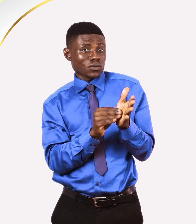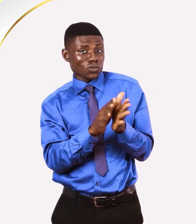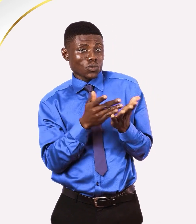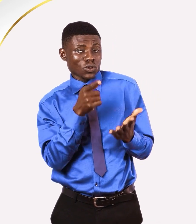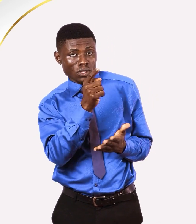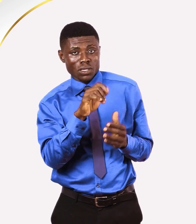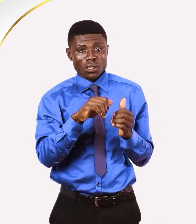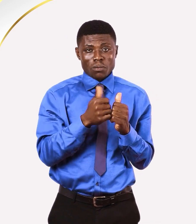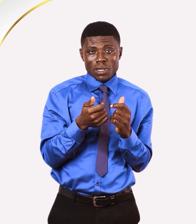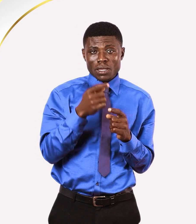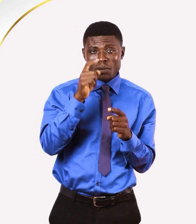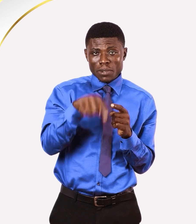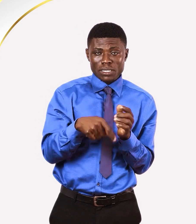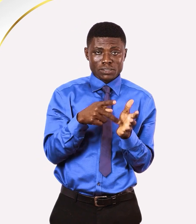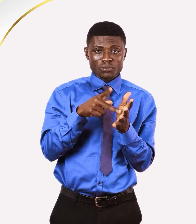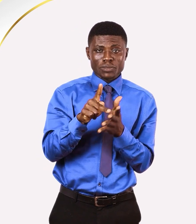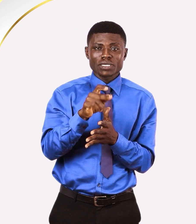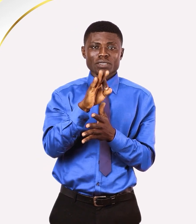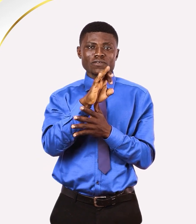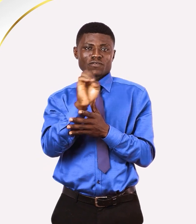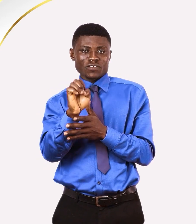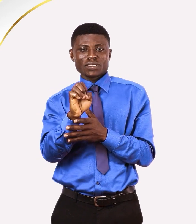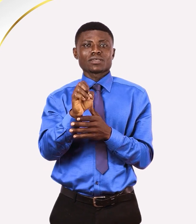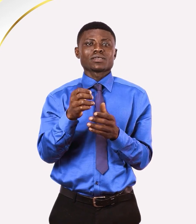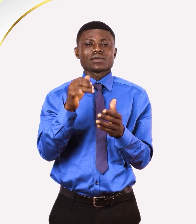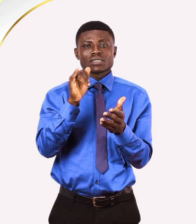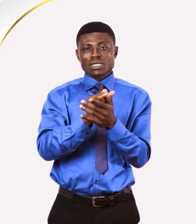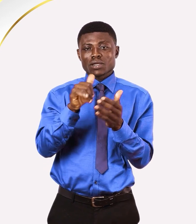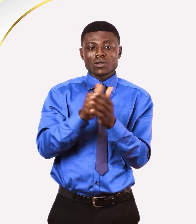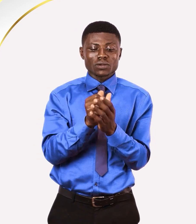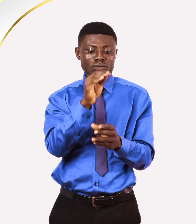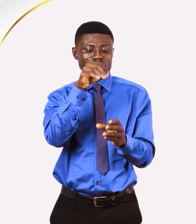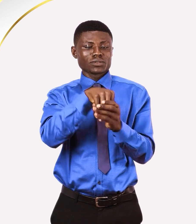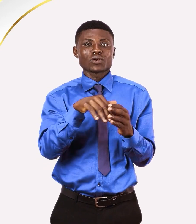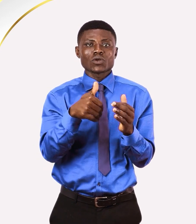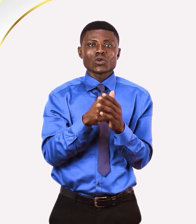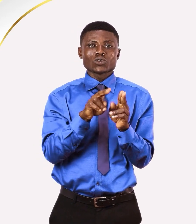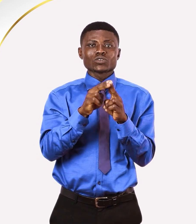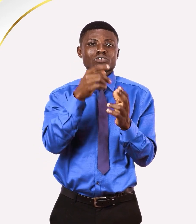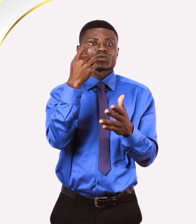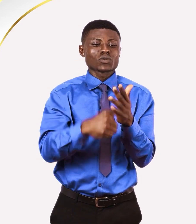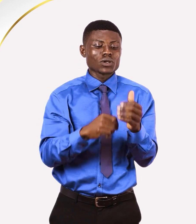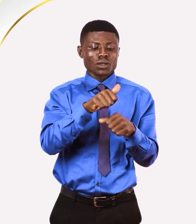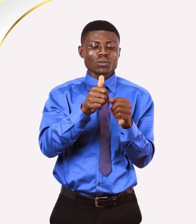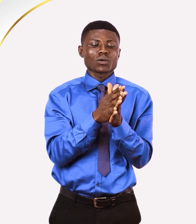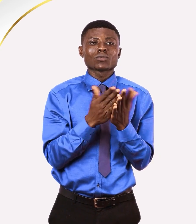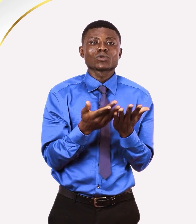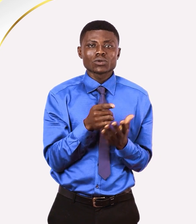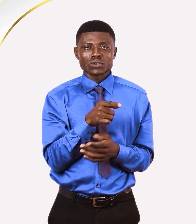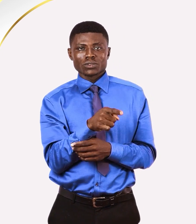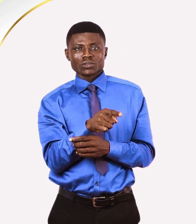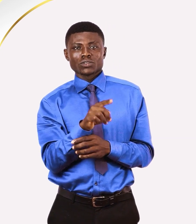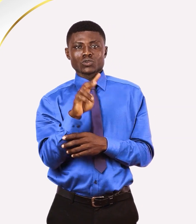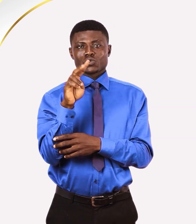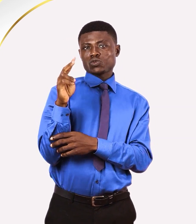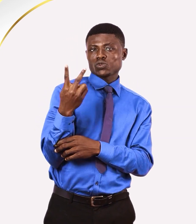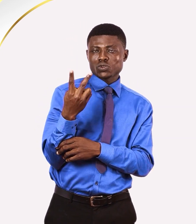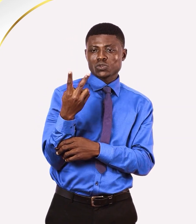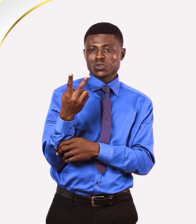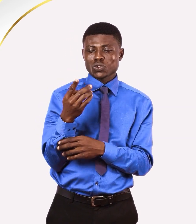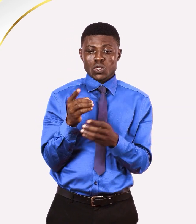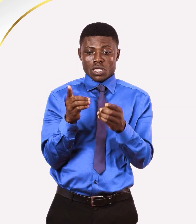this manual, however, shall attract a charge which covers the unit's cost of the manual.